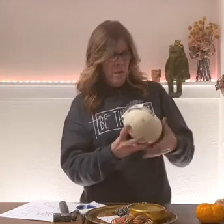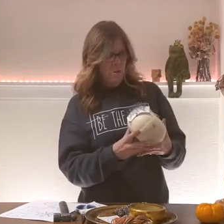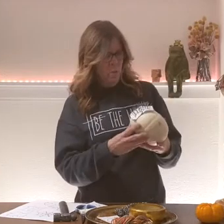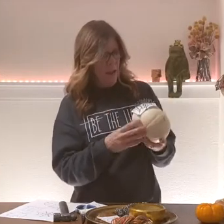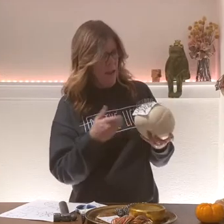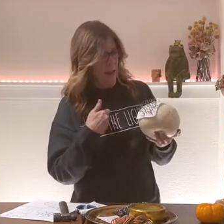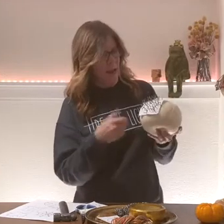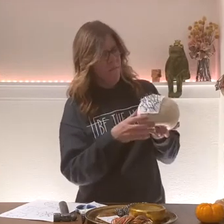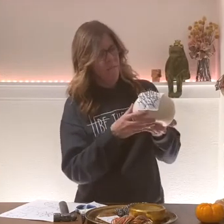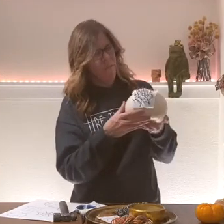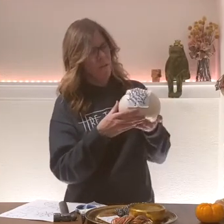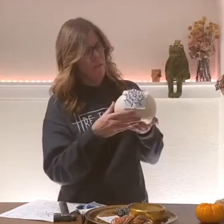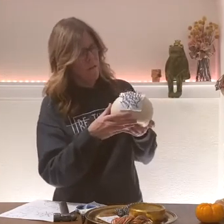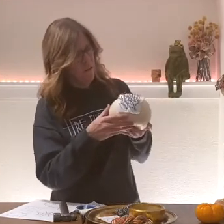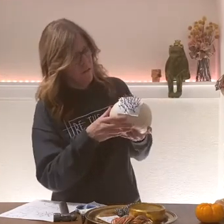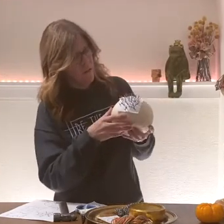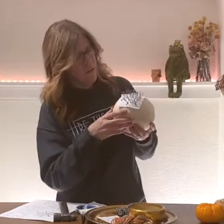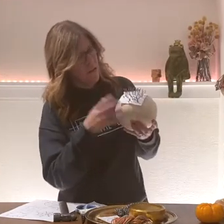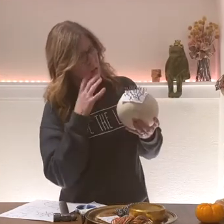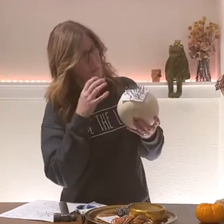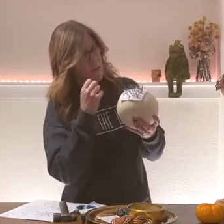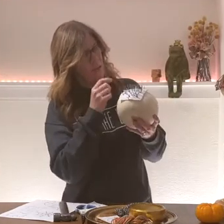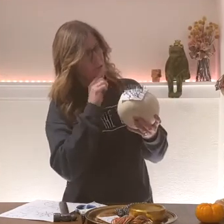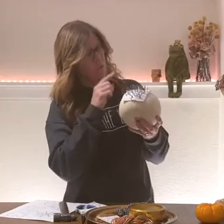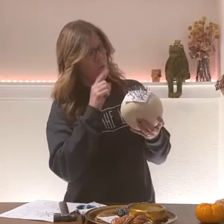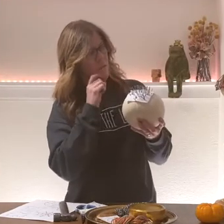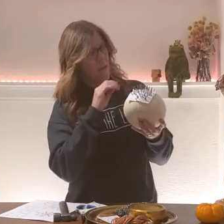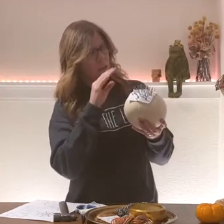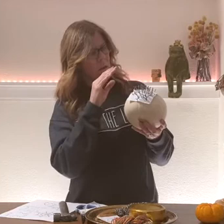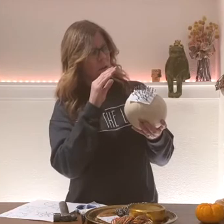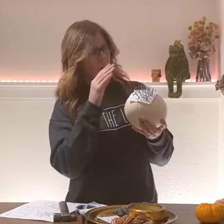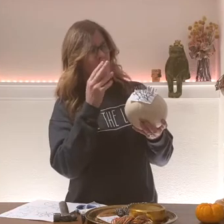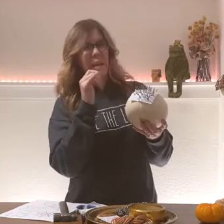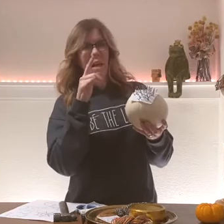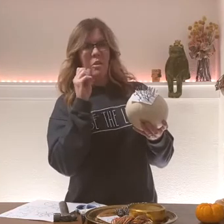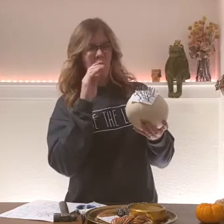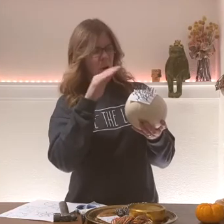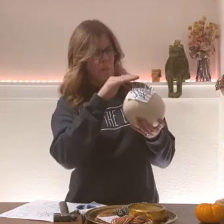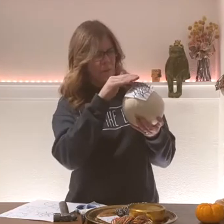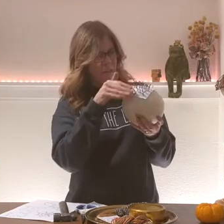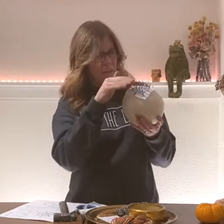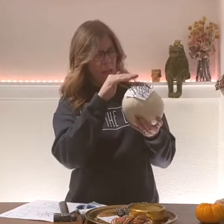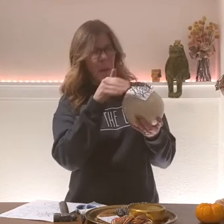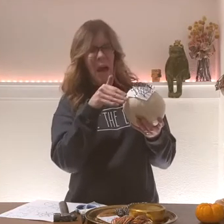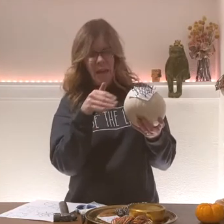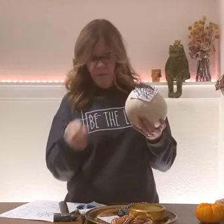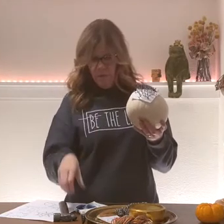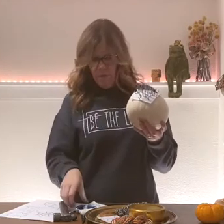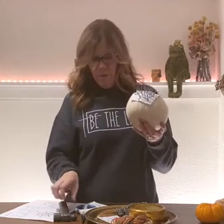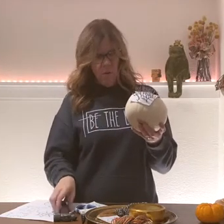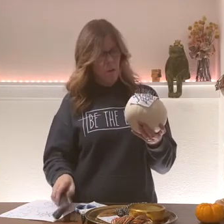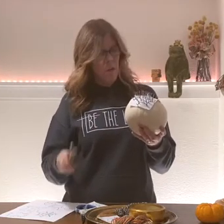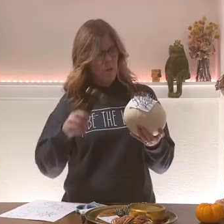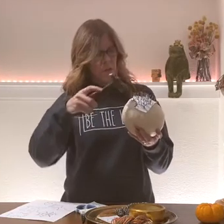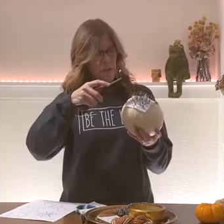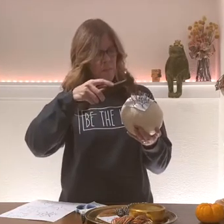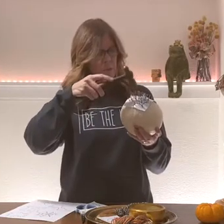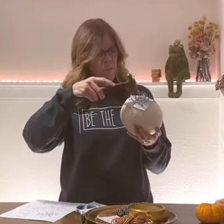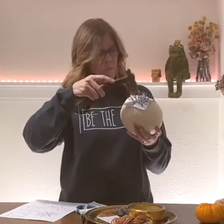what I have. I'm going to make sure that my nails are all about the same height. You can just tap some of them